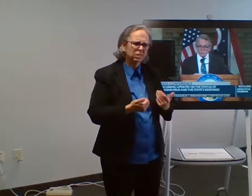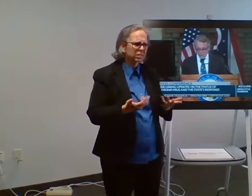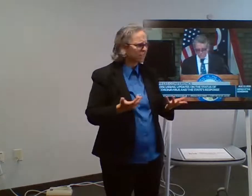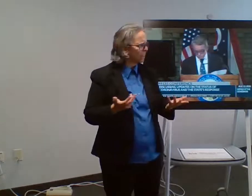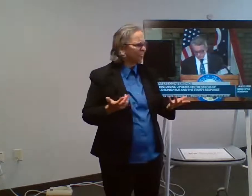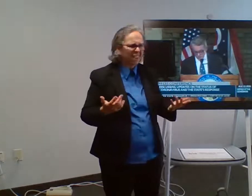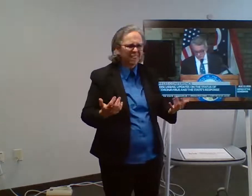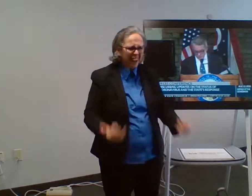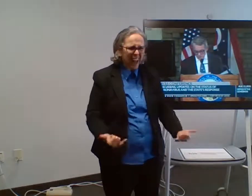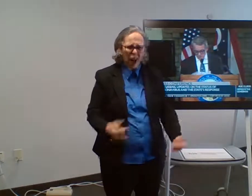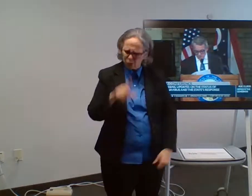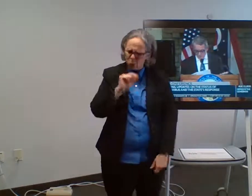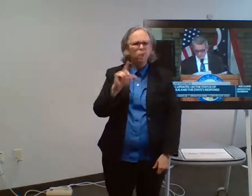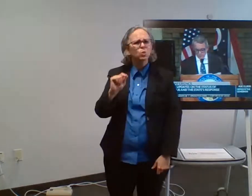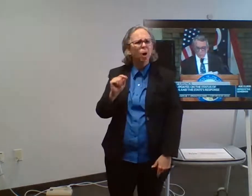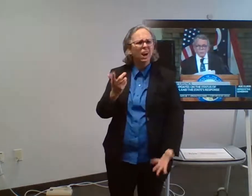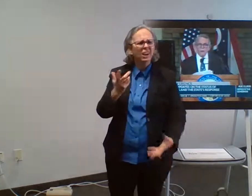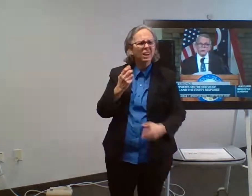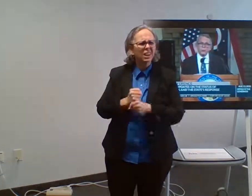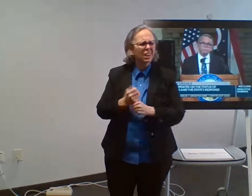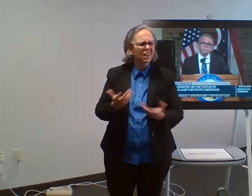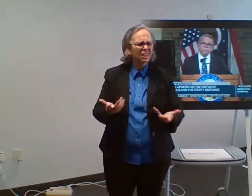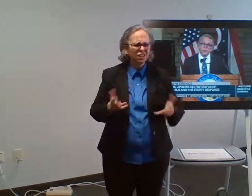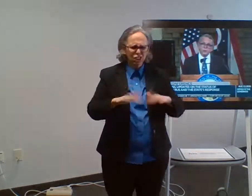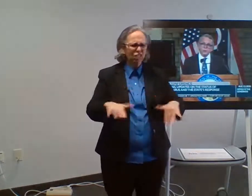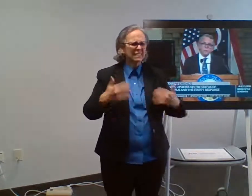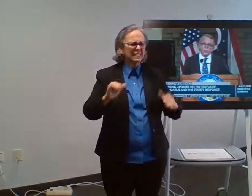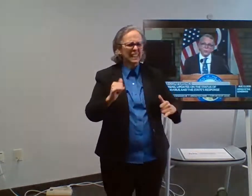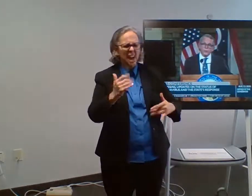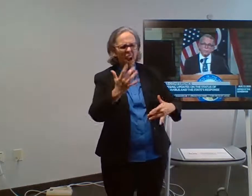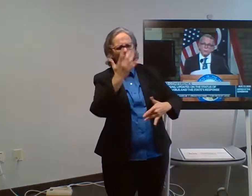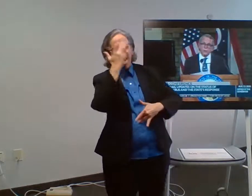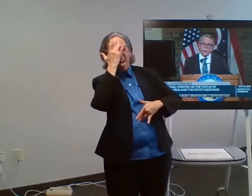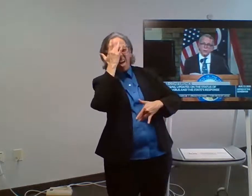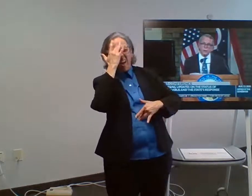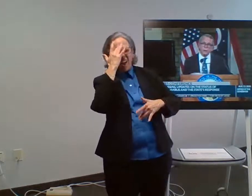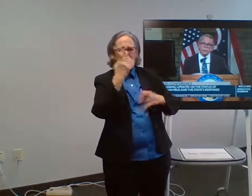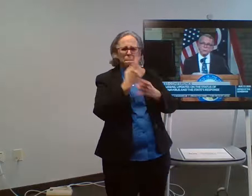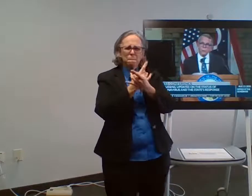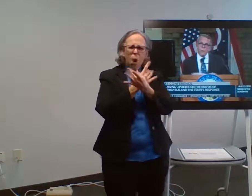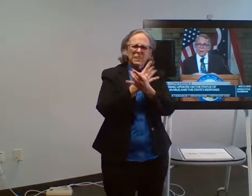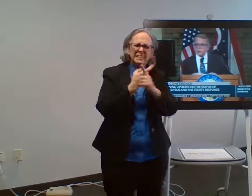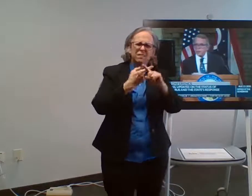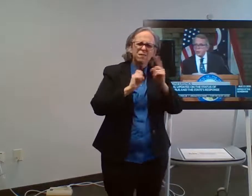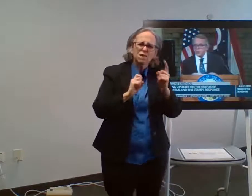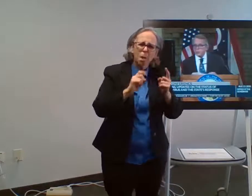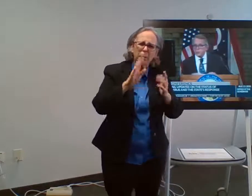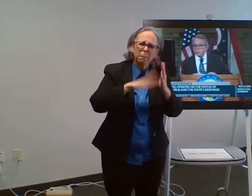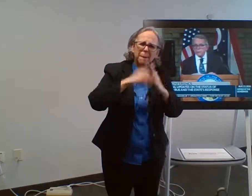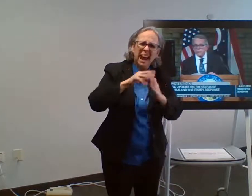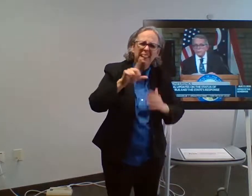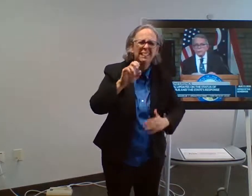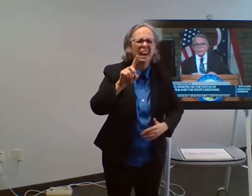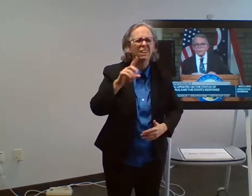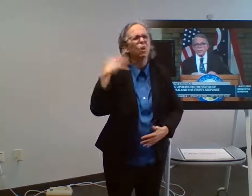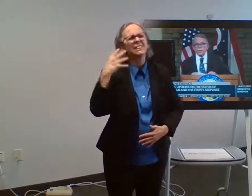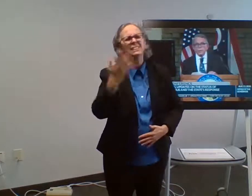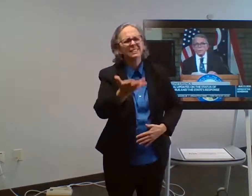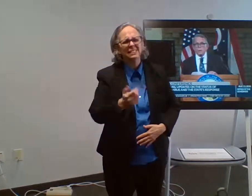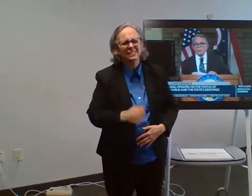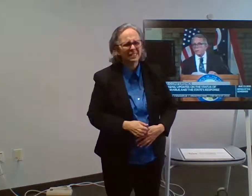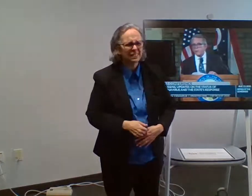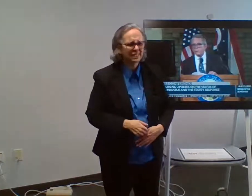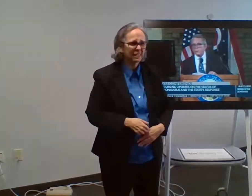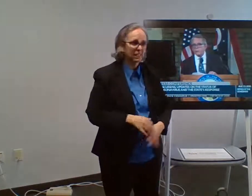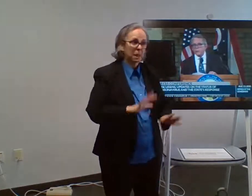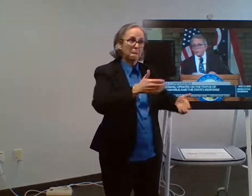by lead paint. Infant mortality, huge disparity in infant mortality between African-American babies